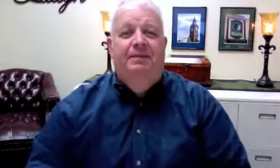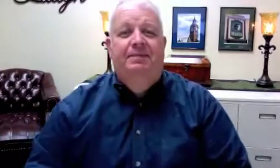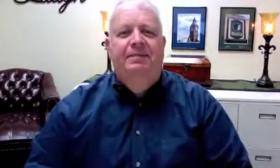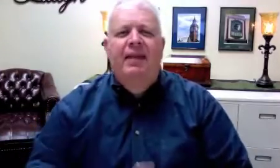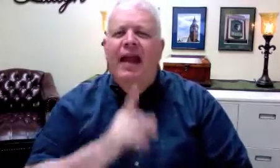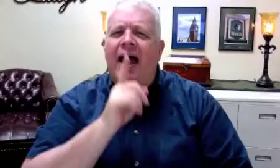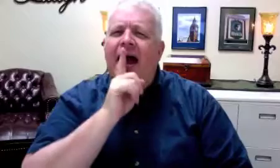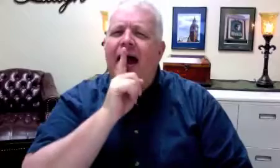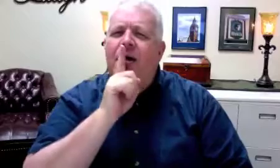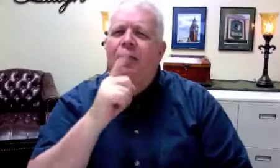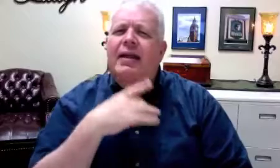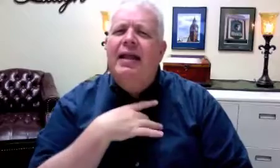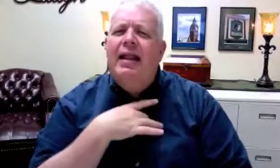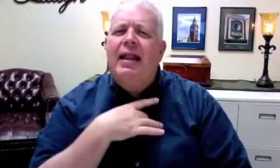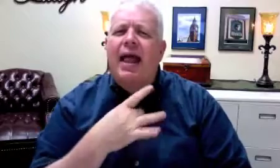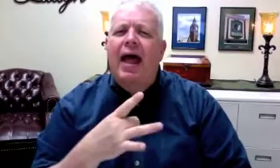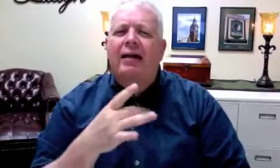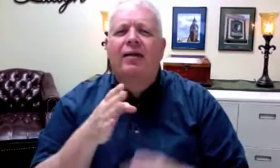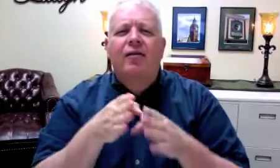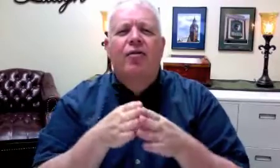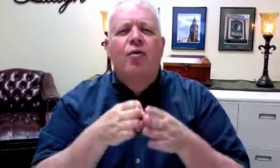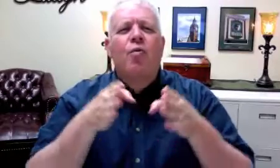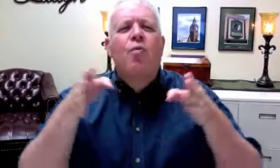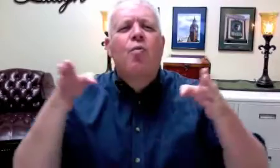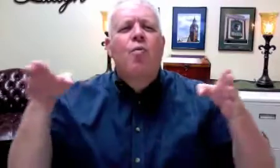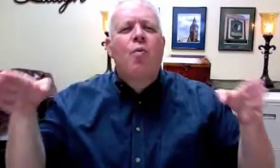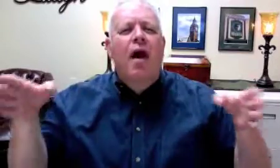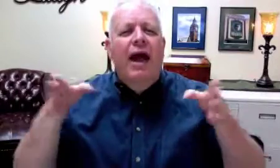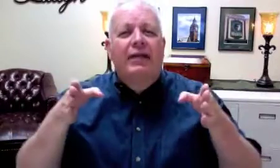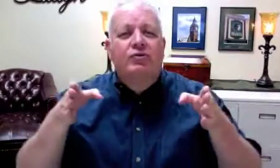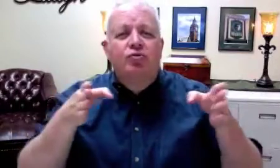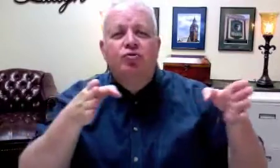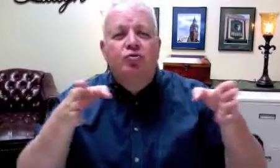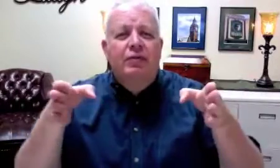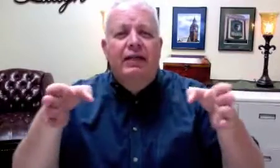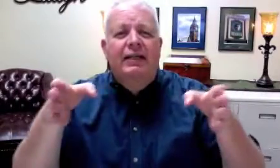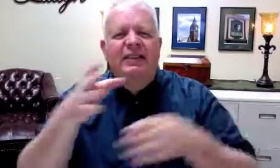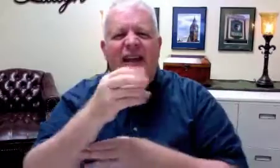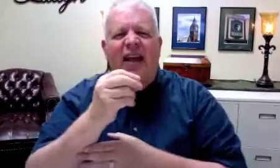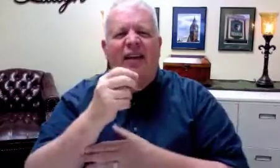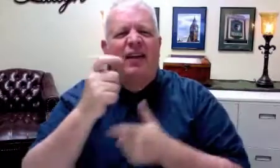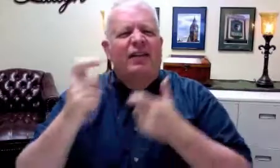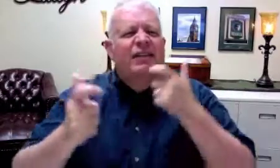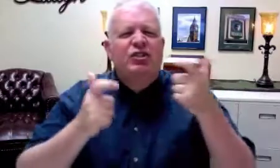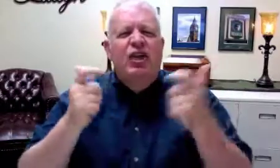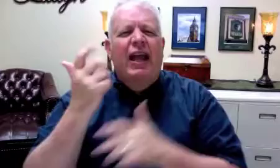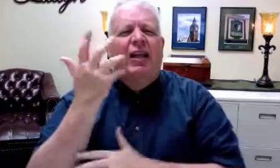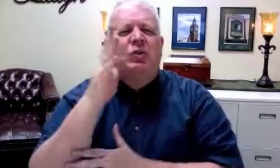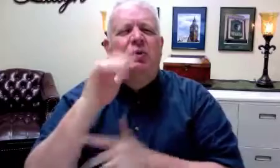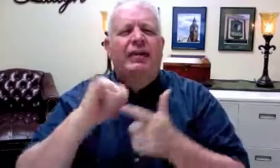I really liked the wide streets and giant trees that grew over the road.